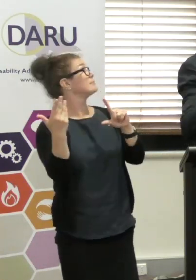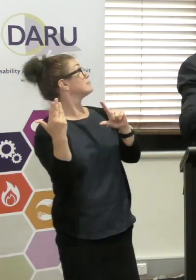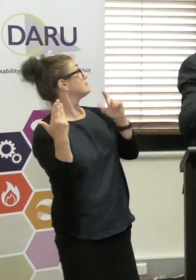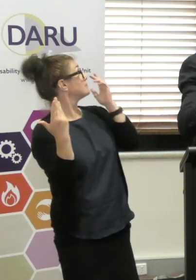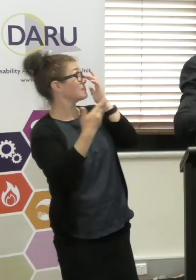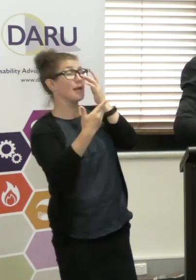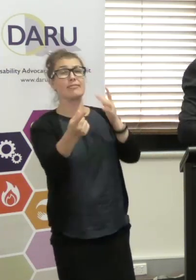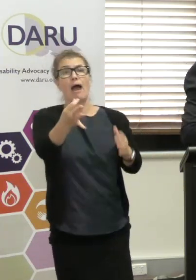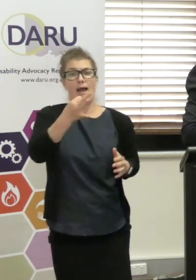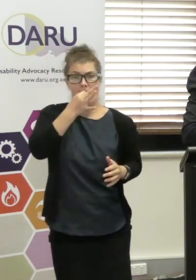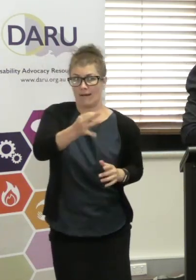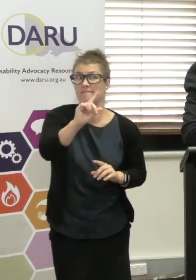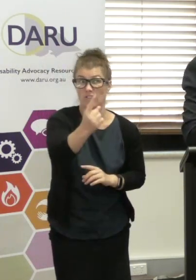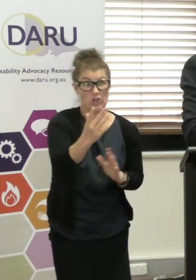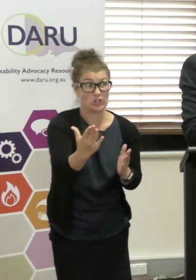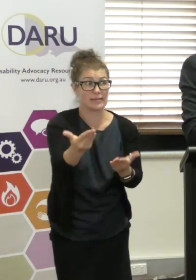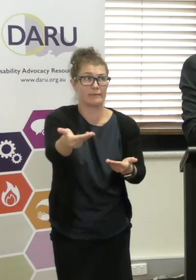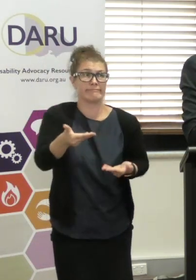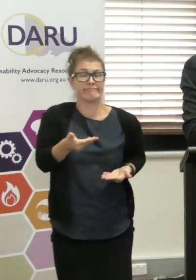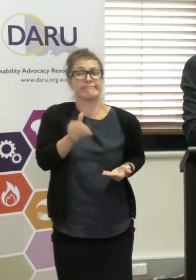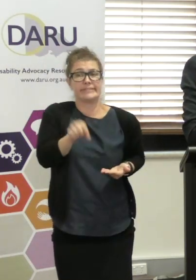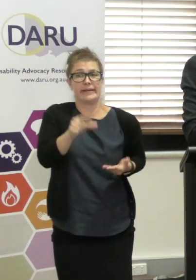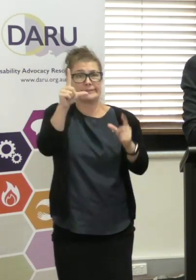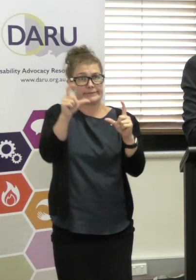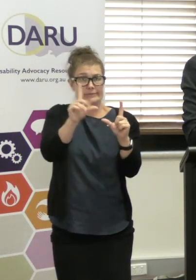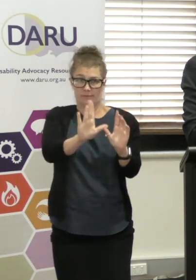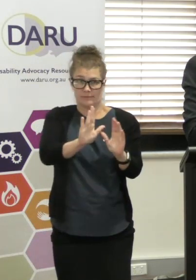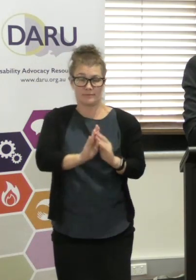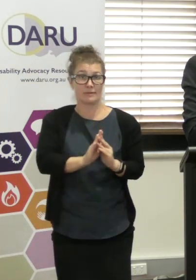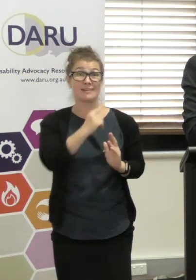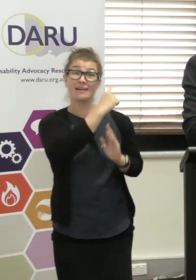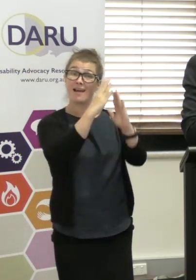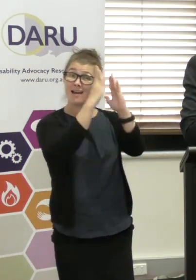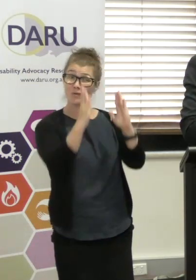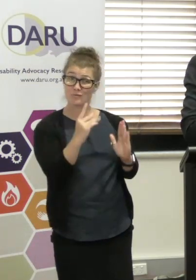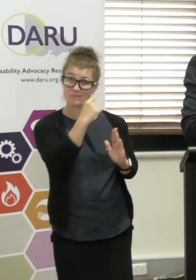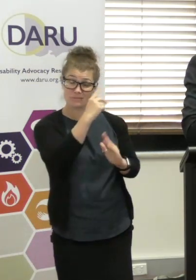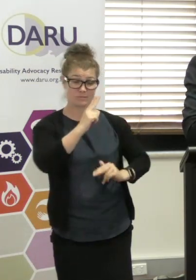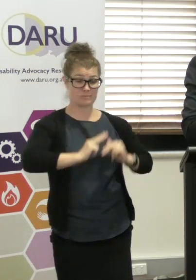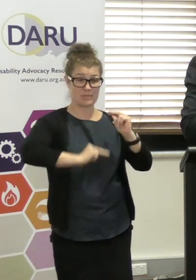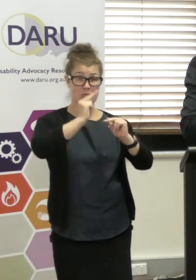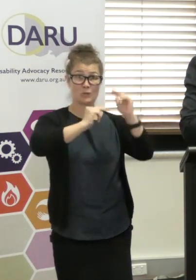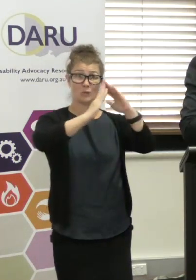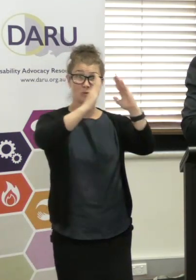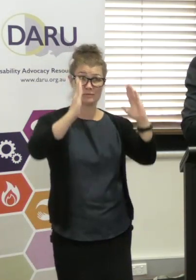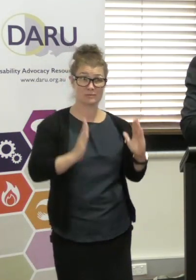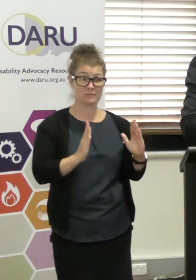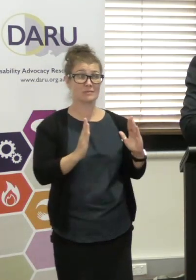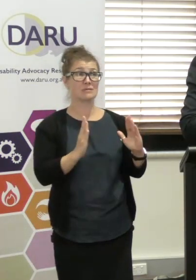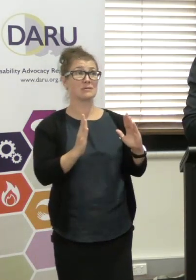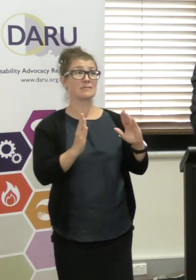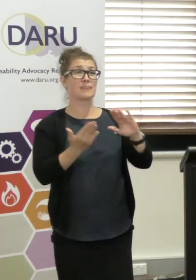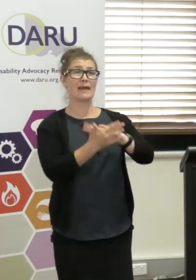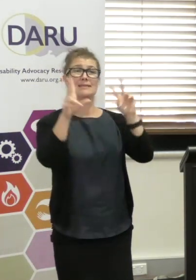the permission of the community, I should point, is this house was built under remote access